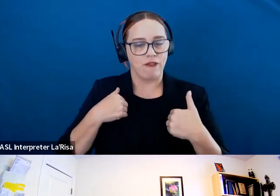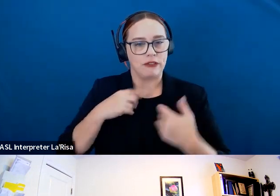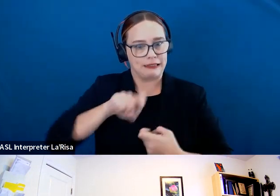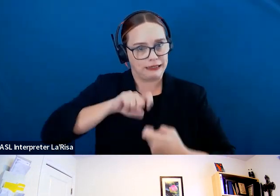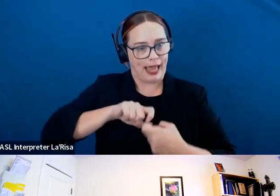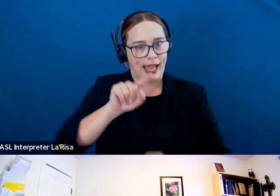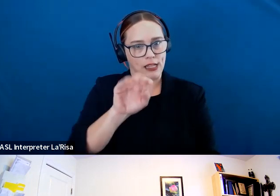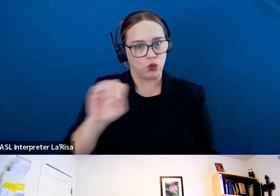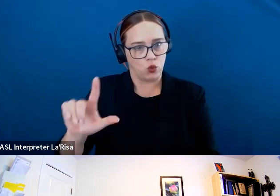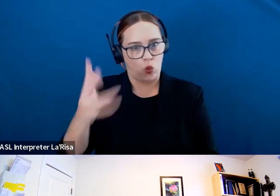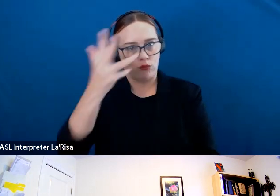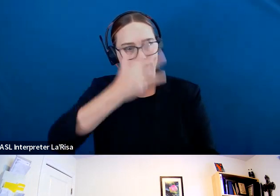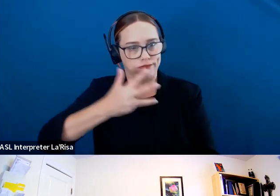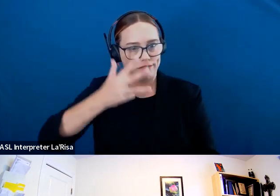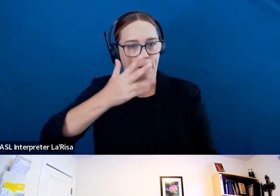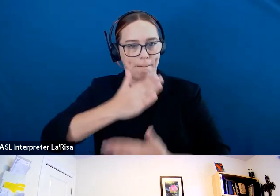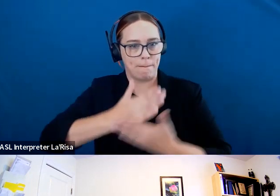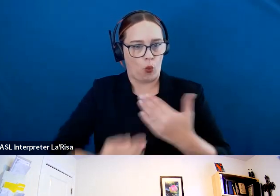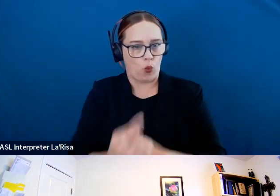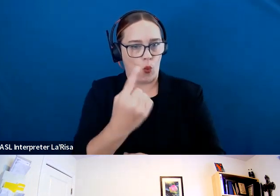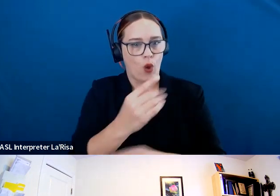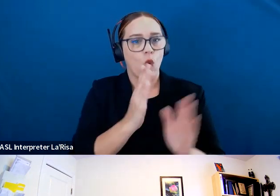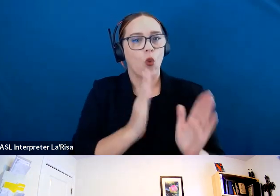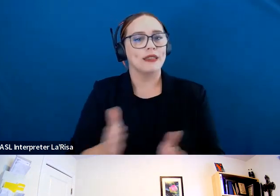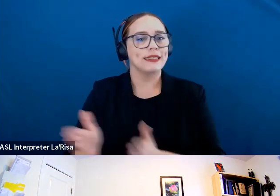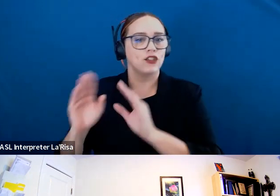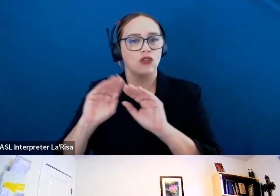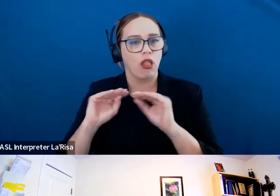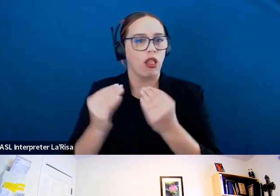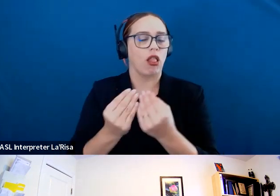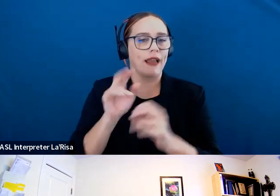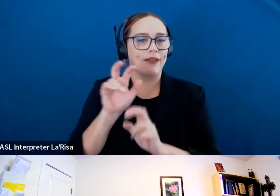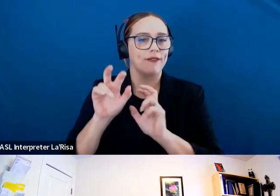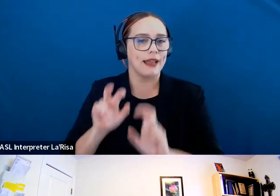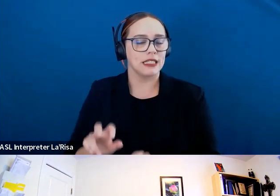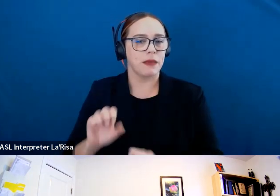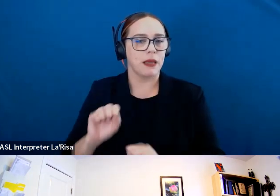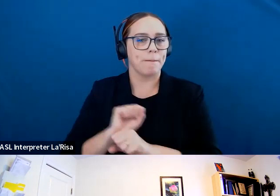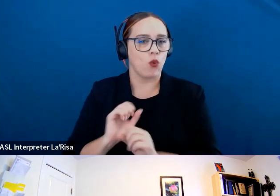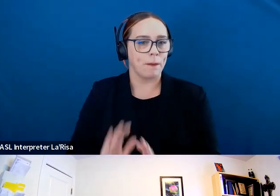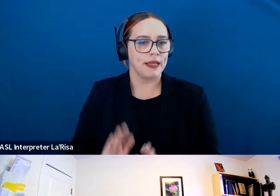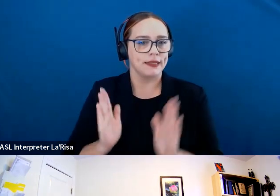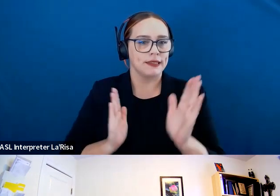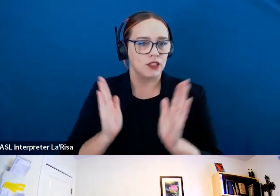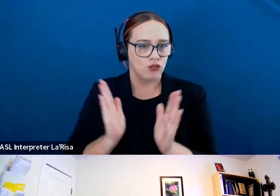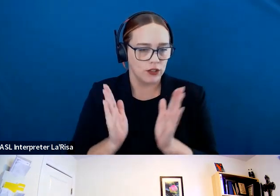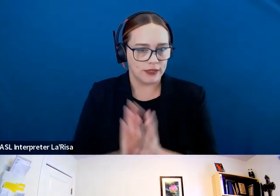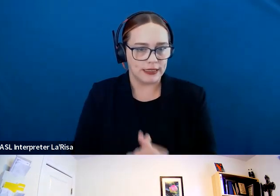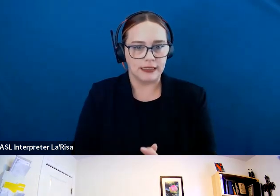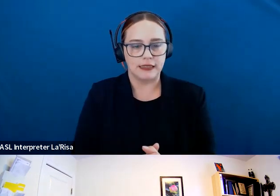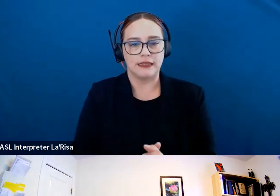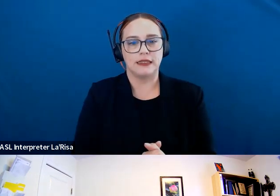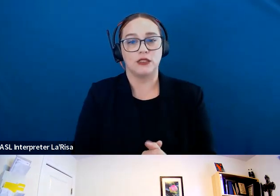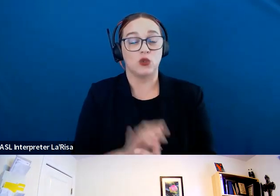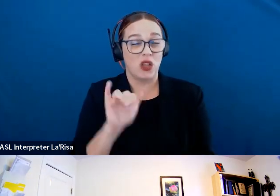part, which again is the organizational investment in employment services. So this